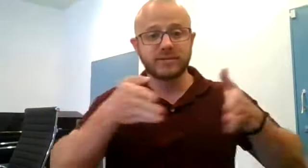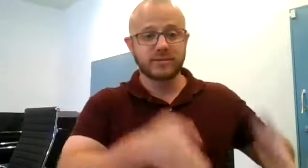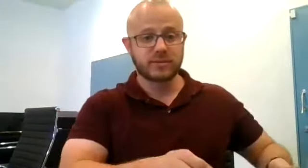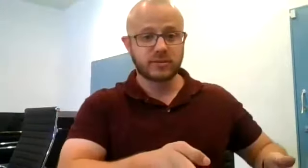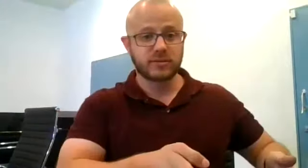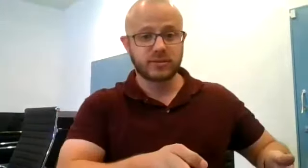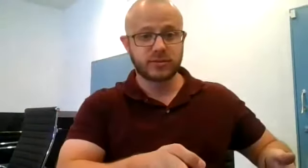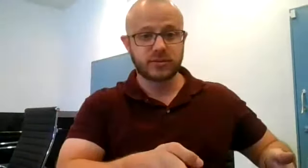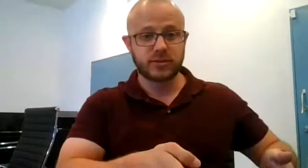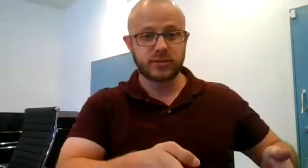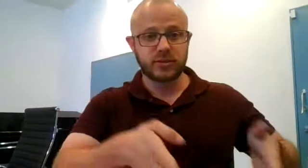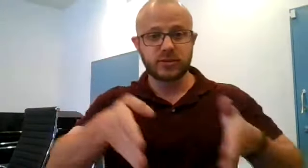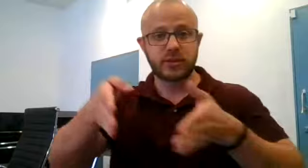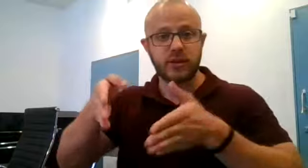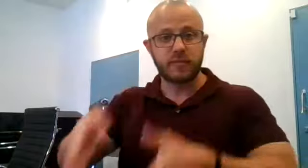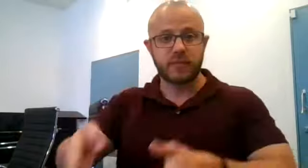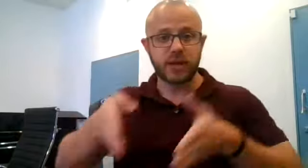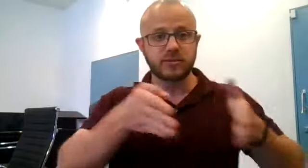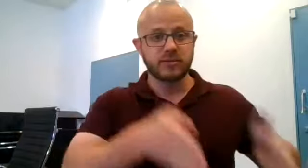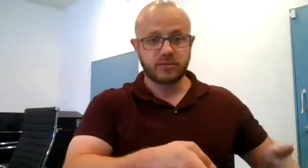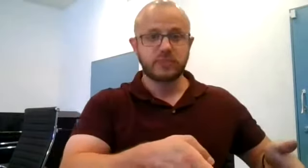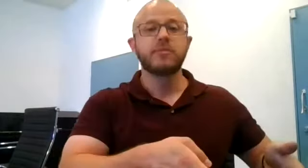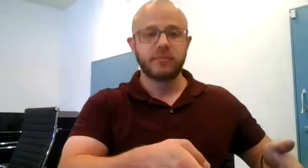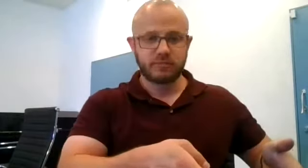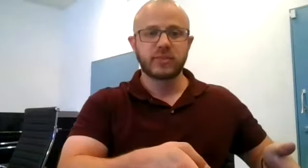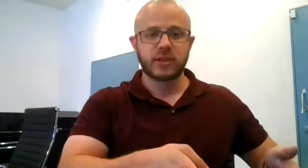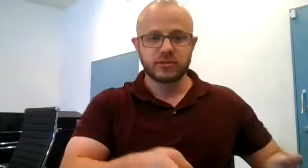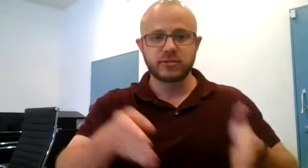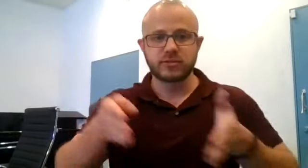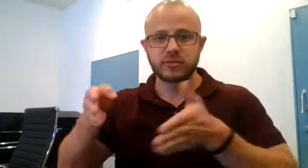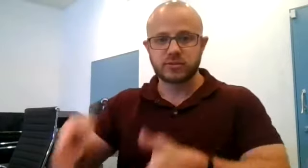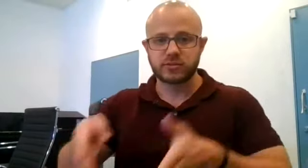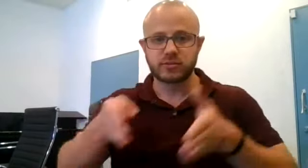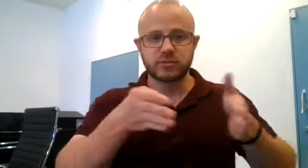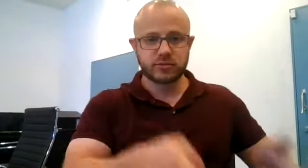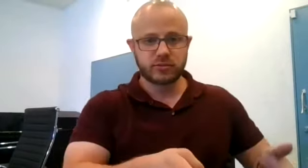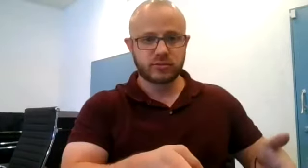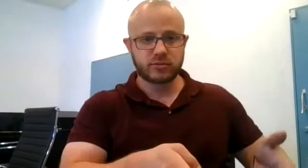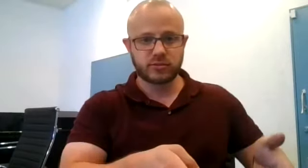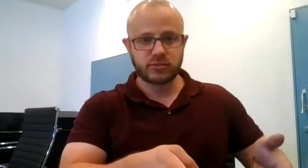Pants. You show the 2 legs going downward like this, pants.